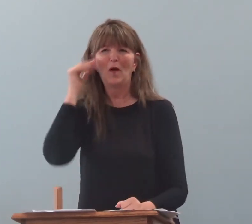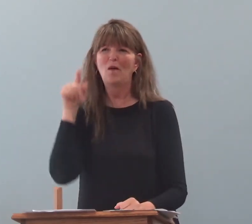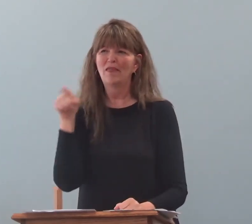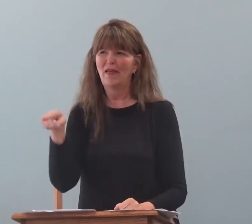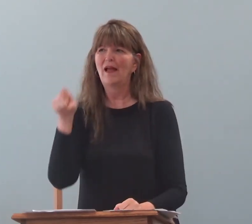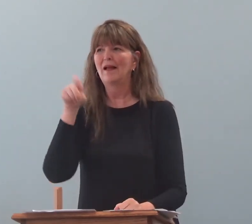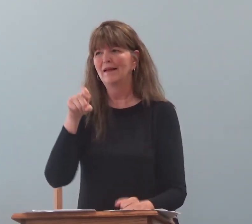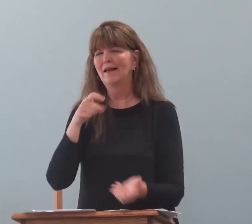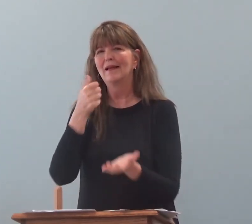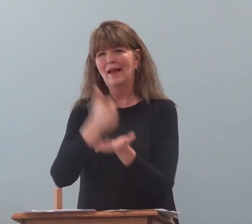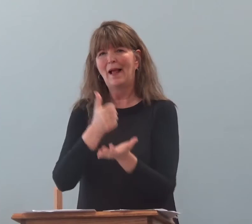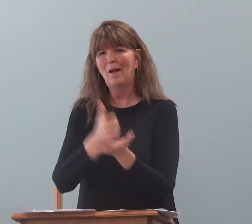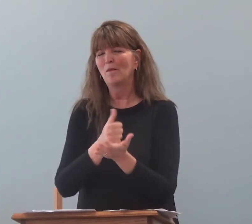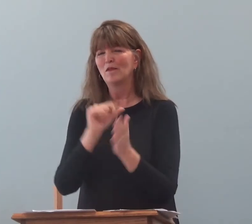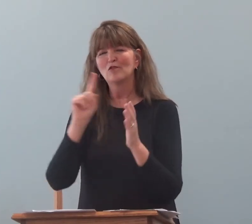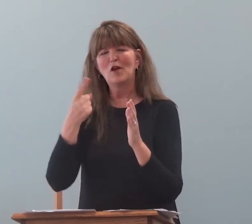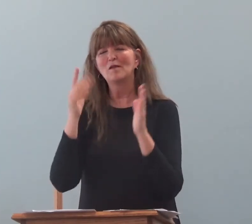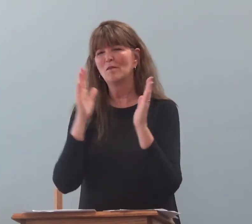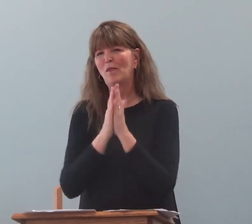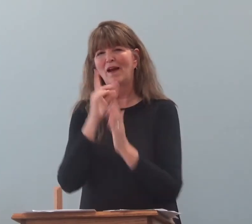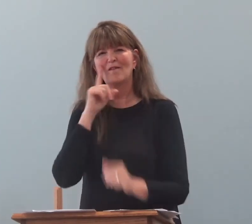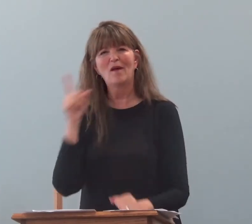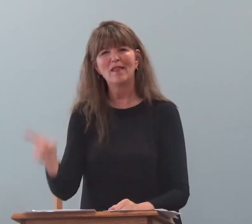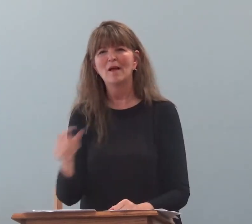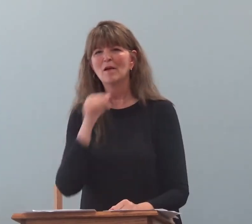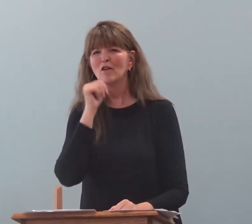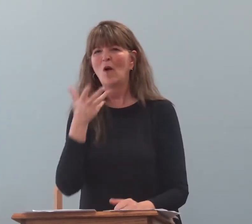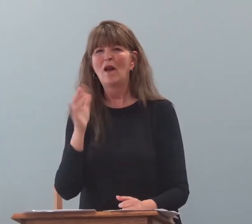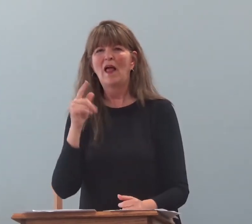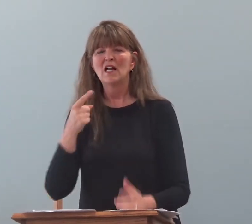don't take it to heart. Let it pass on by and pray for them.